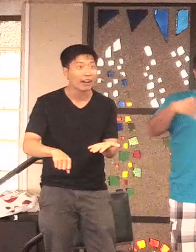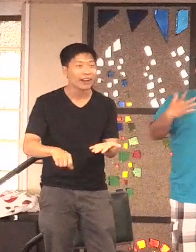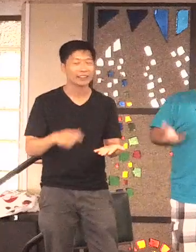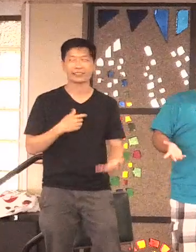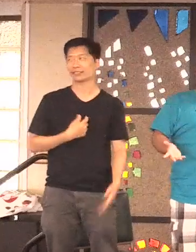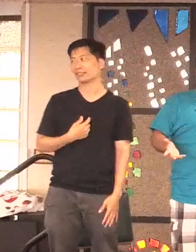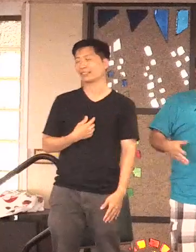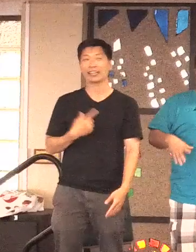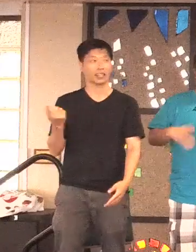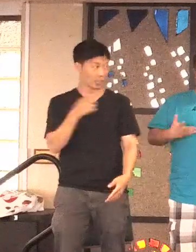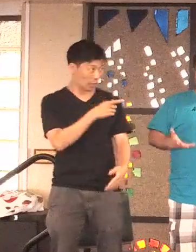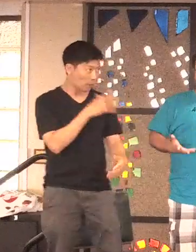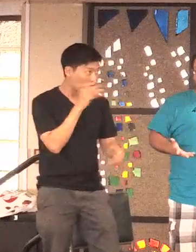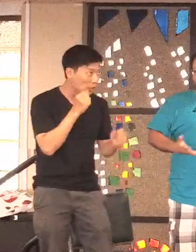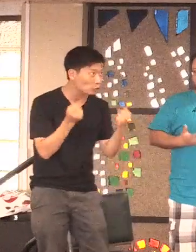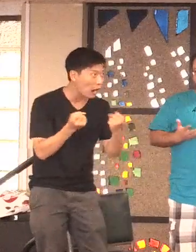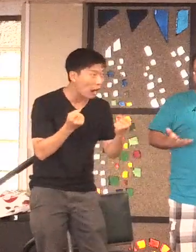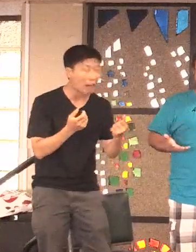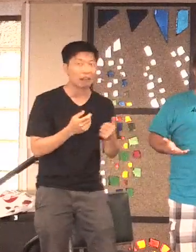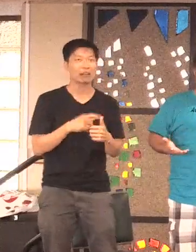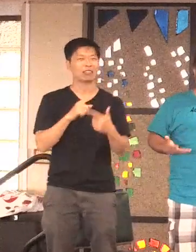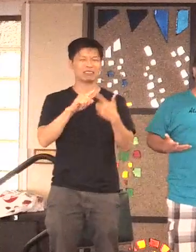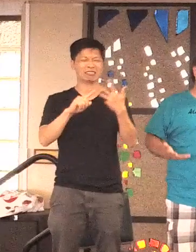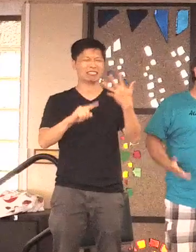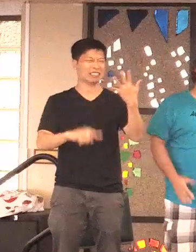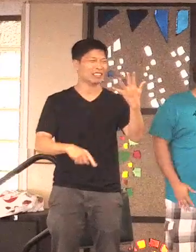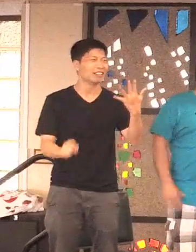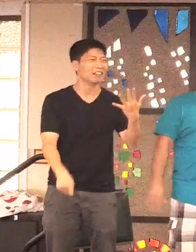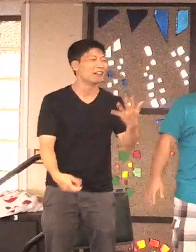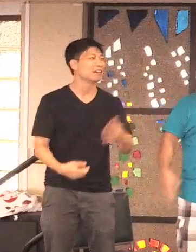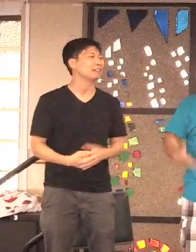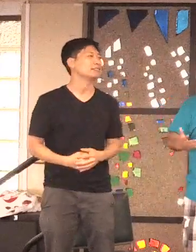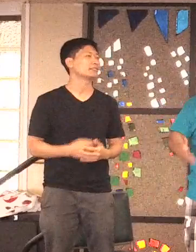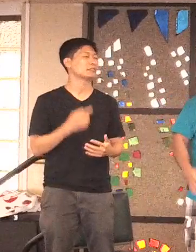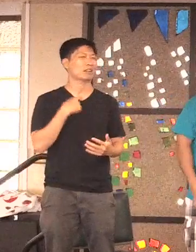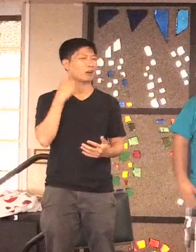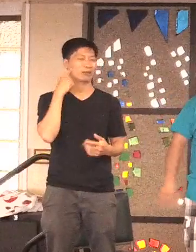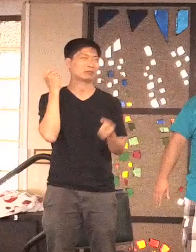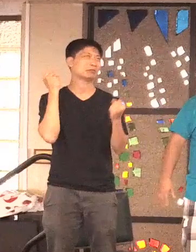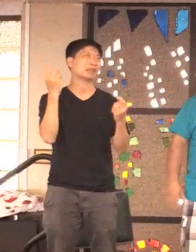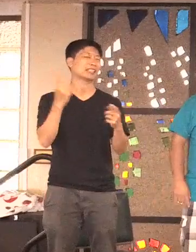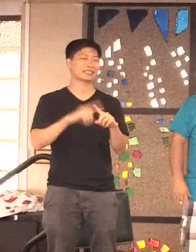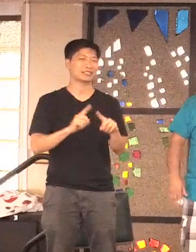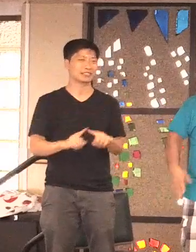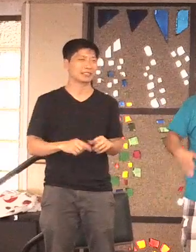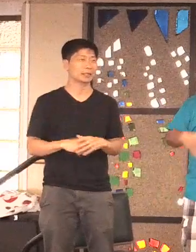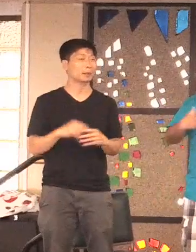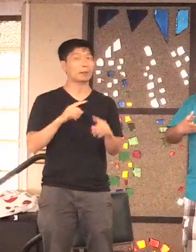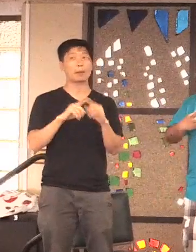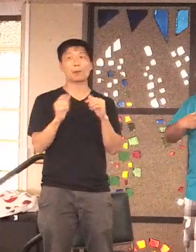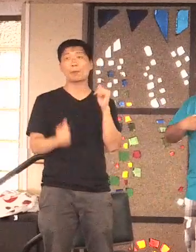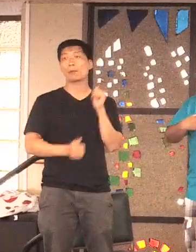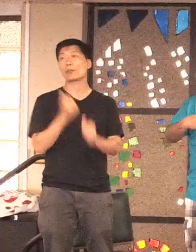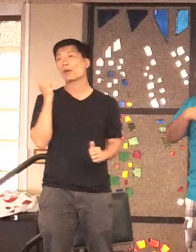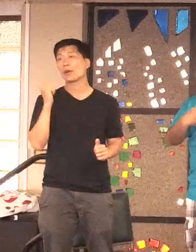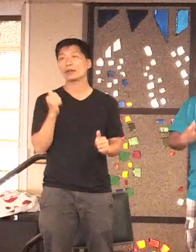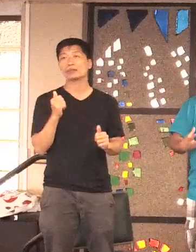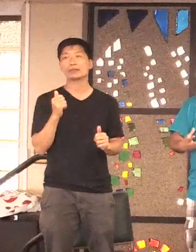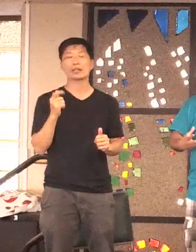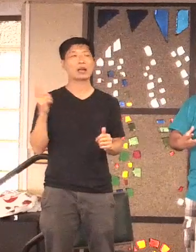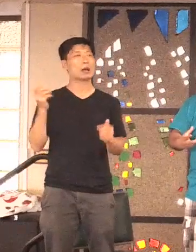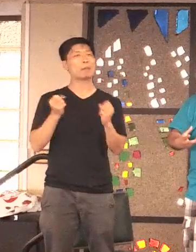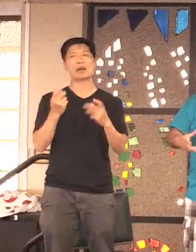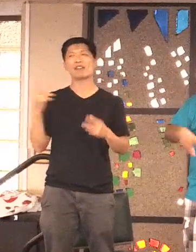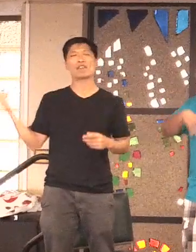Can your parents drive? You know, all kinds of stuff like that. So, yeah, I mean, I've heard all kinds of stuff. But a lot of times it's a